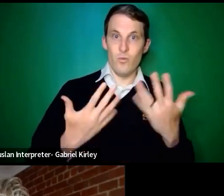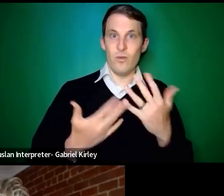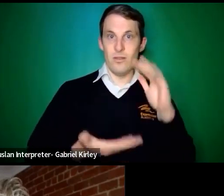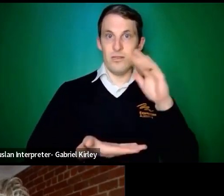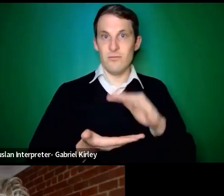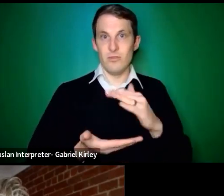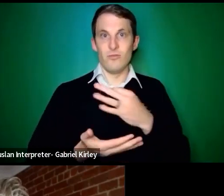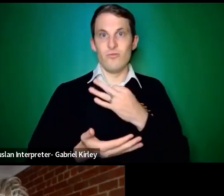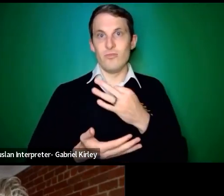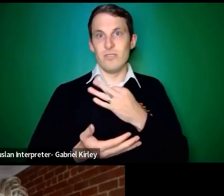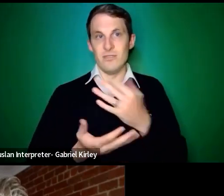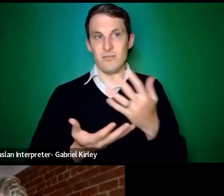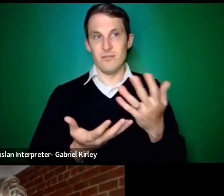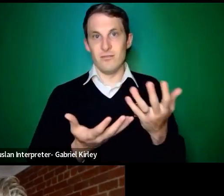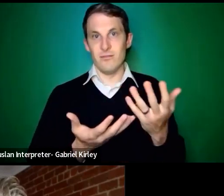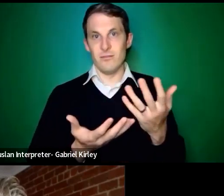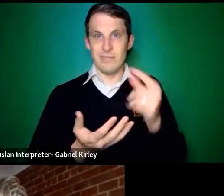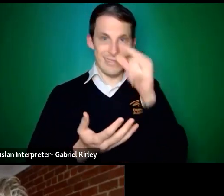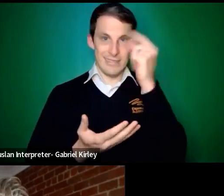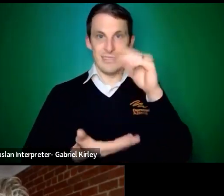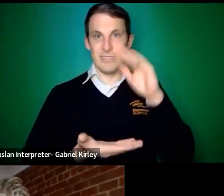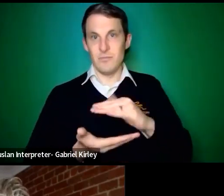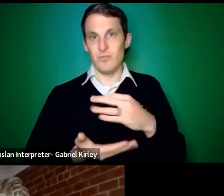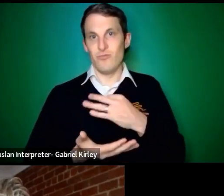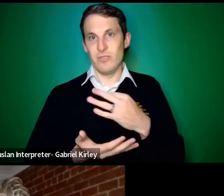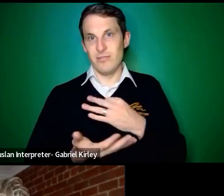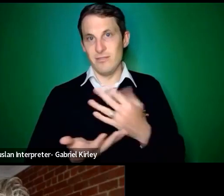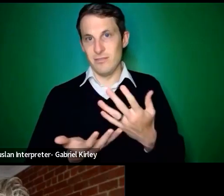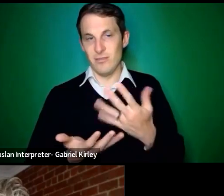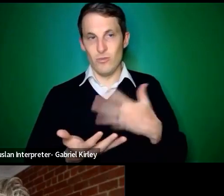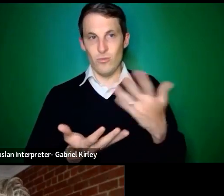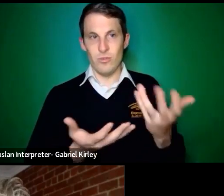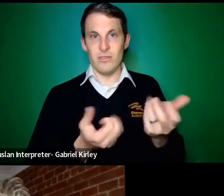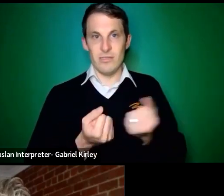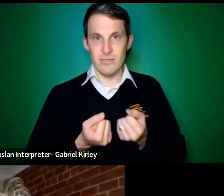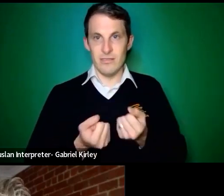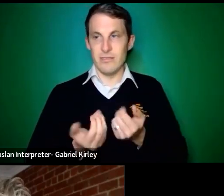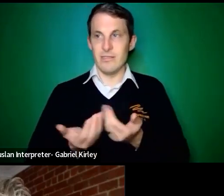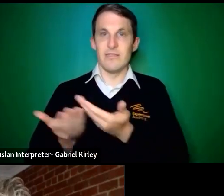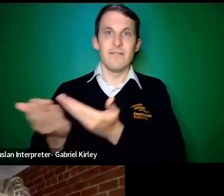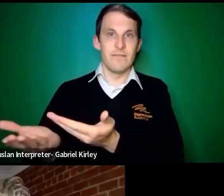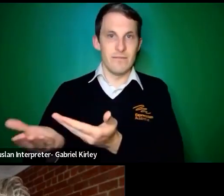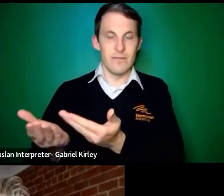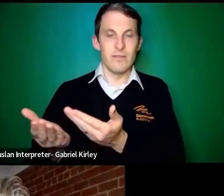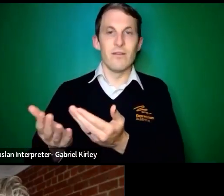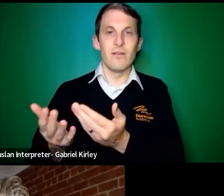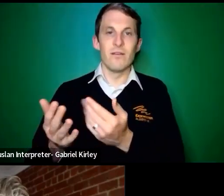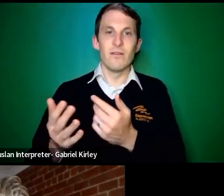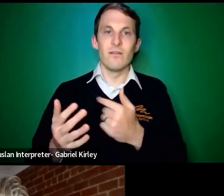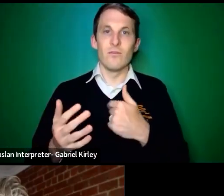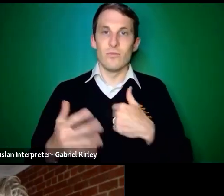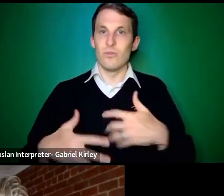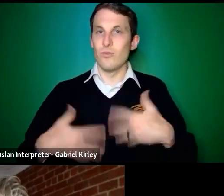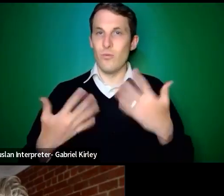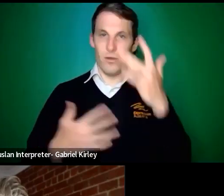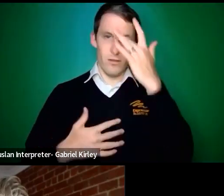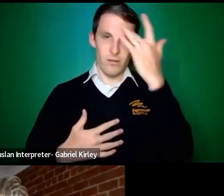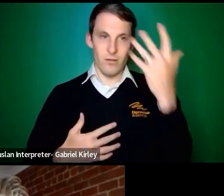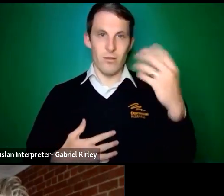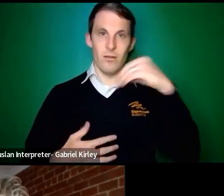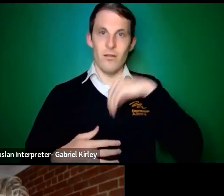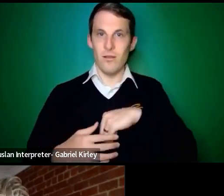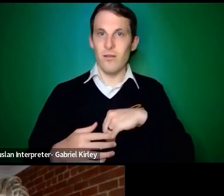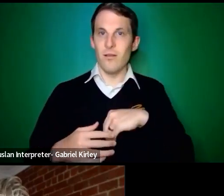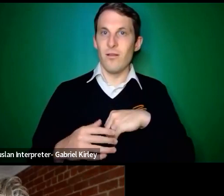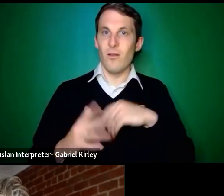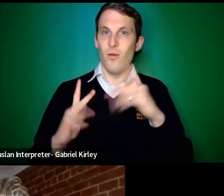We're certainly not, we're much less likely to get COVID, so therefore being with someone while we're asymptomatic potentially. So